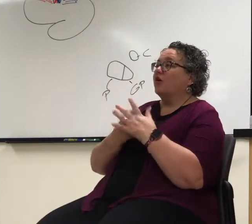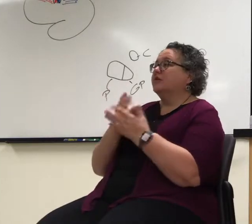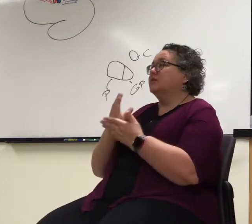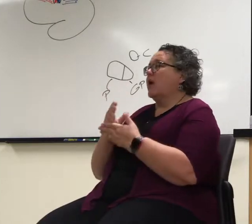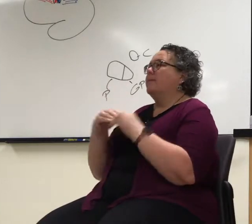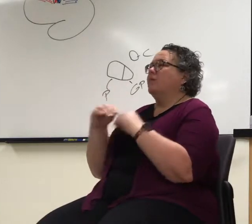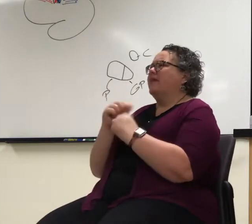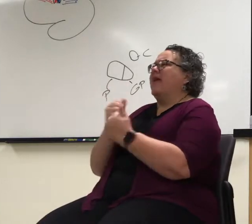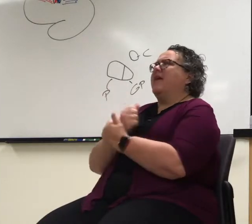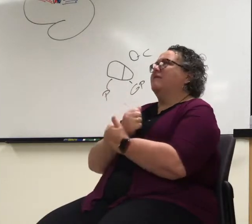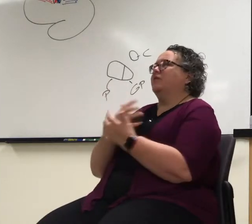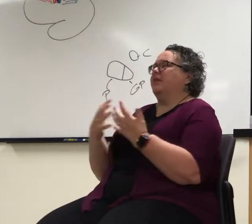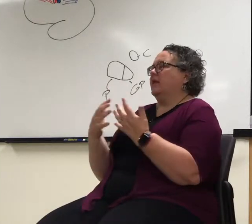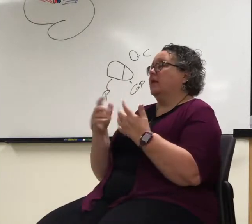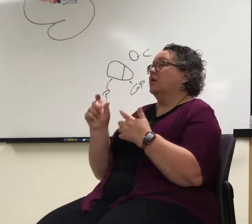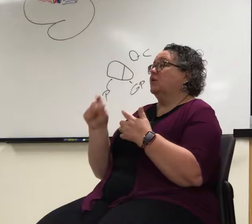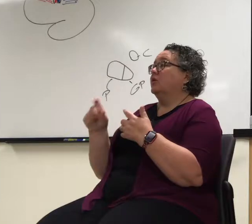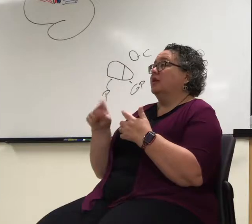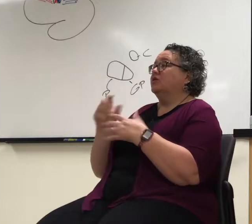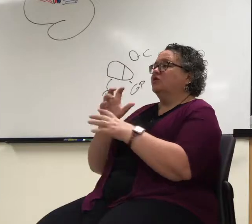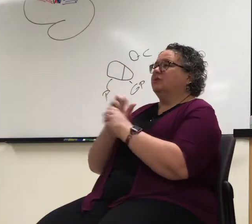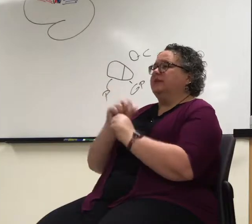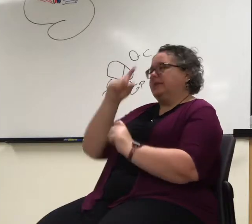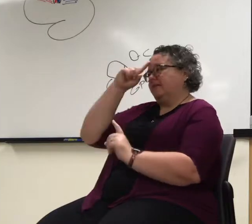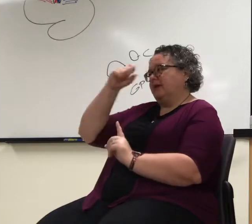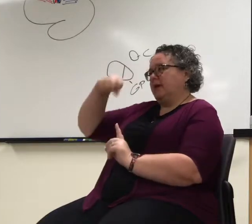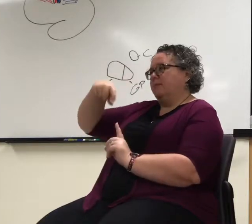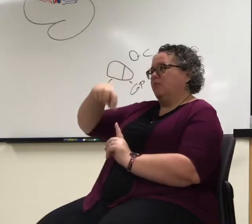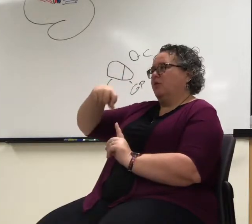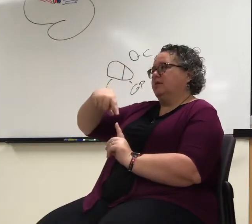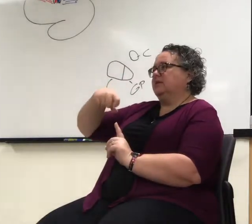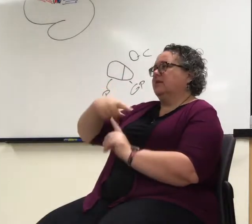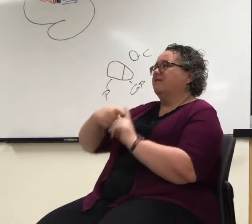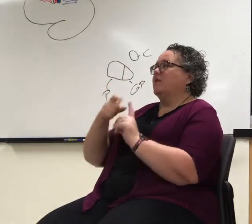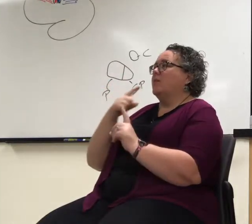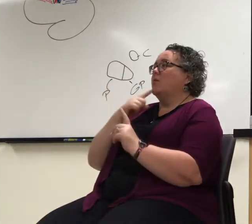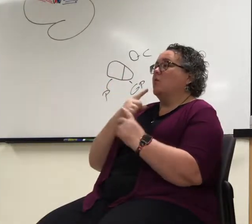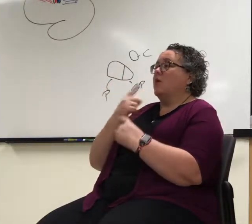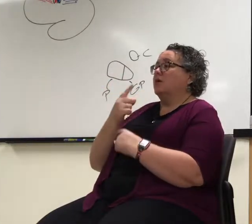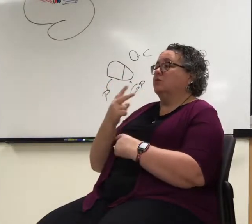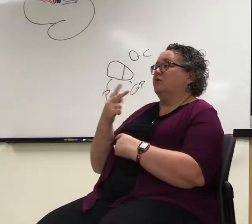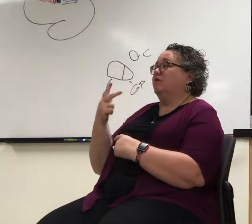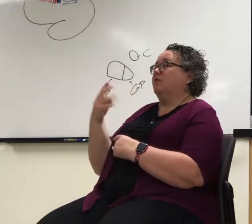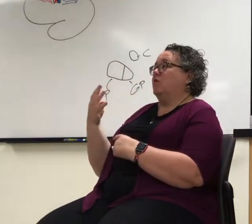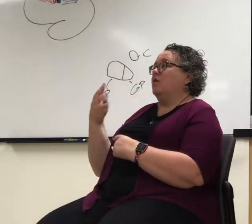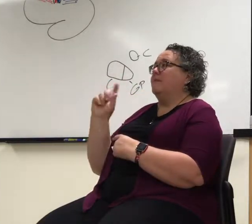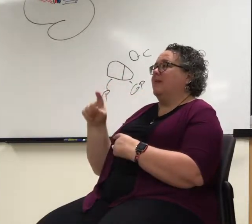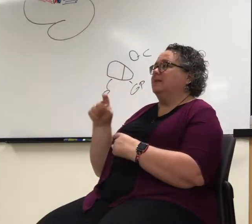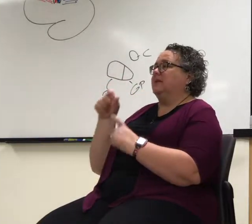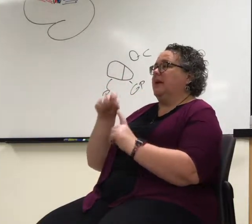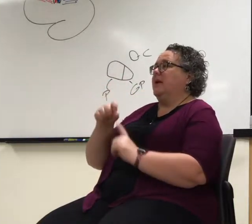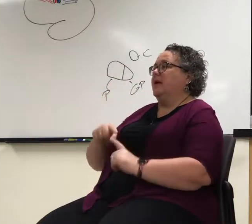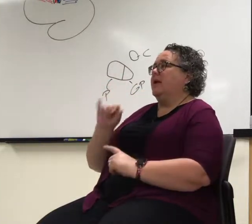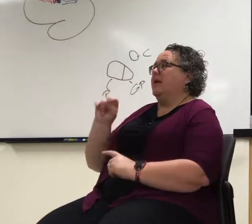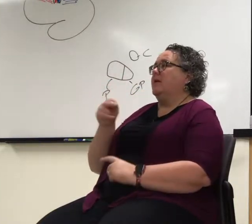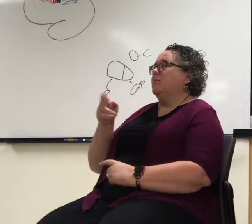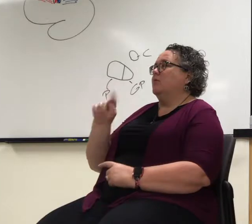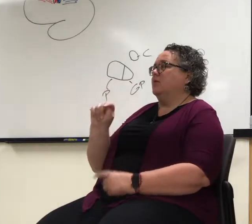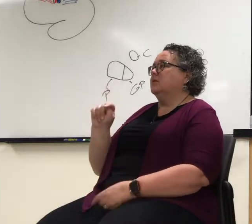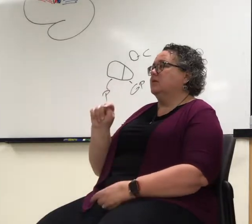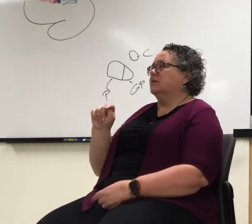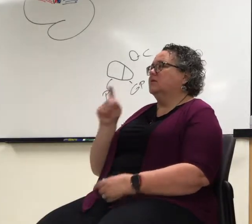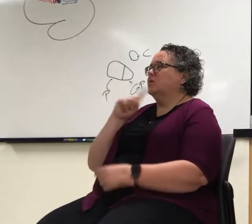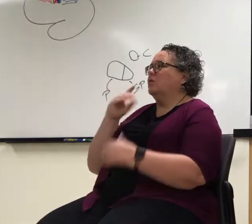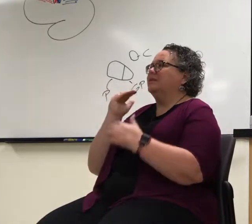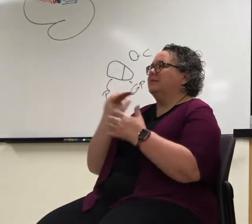everything, you need to receive inputs from 1, 2, 3, and 4. So what happens is, let's list this in